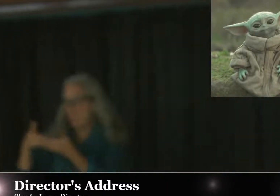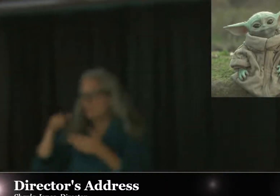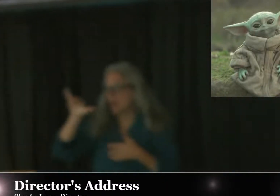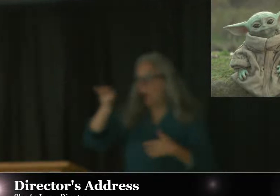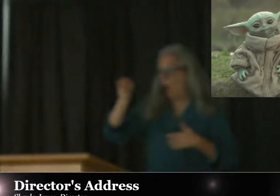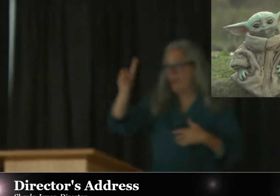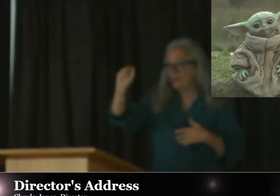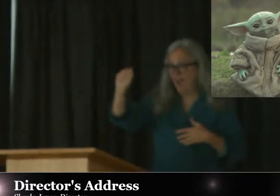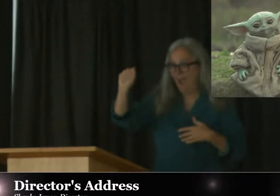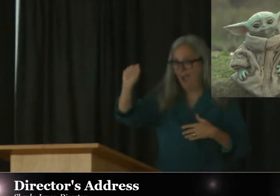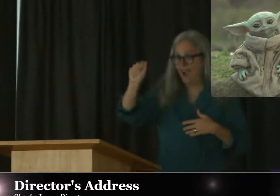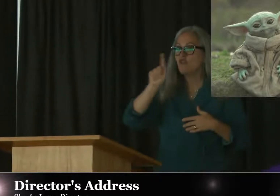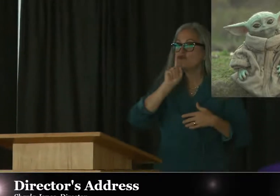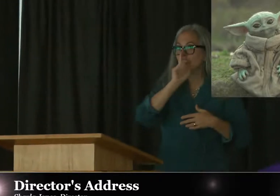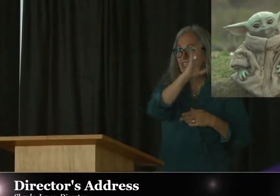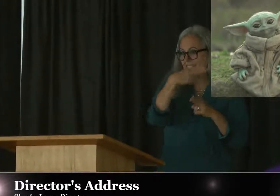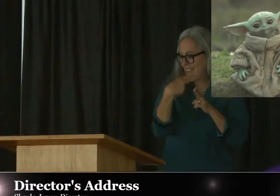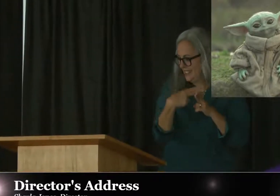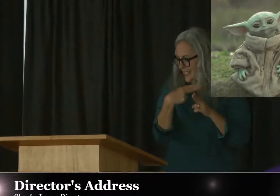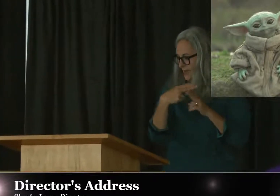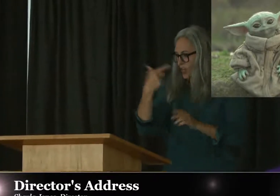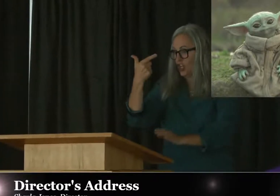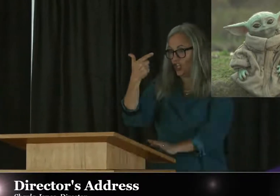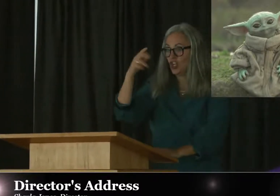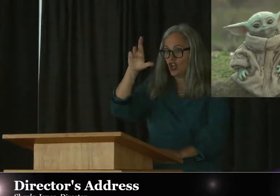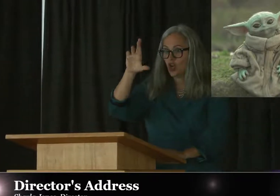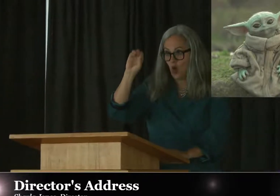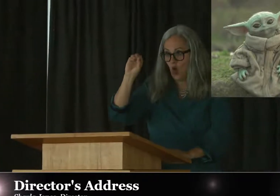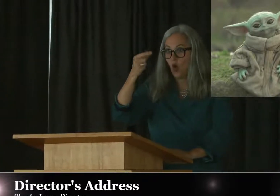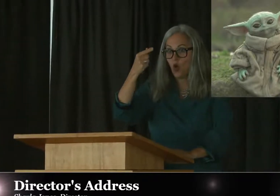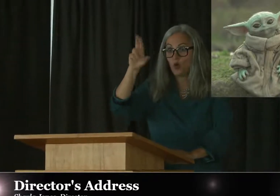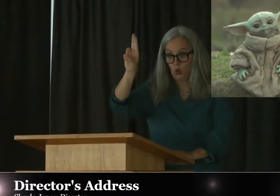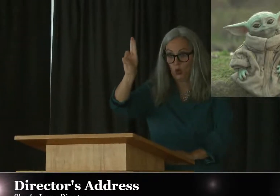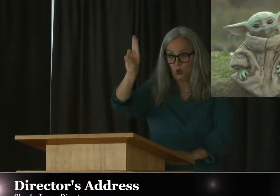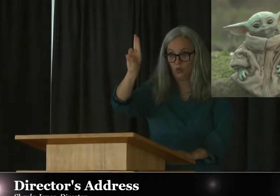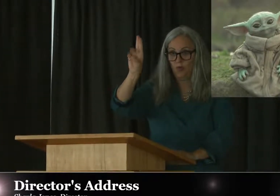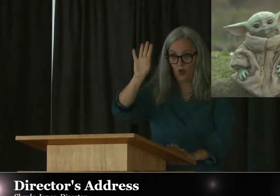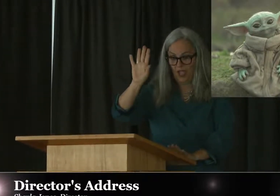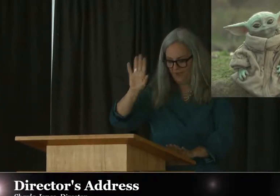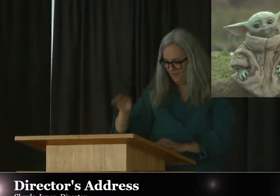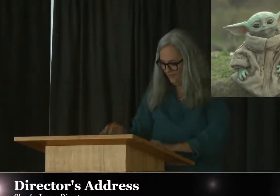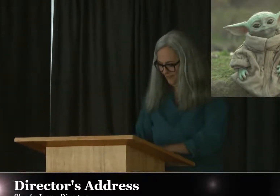So Baby Yoda, and his actual name is Grogu. Okay.